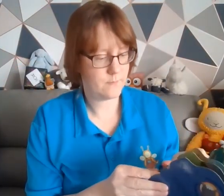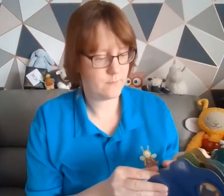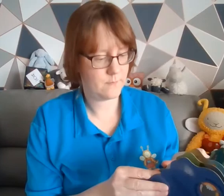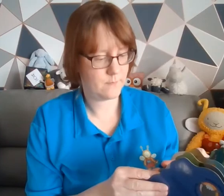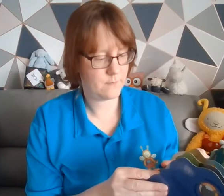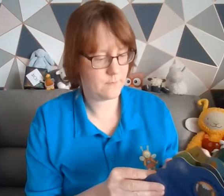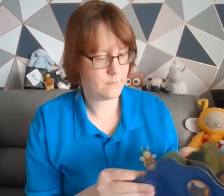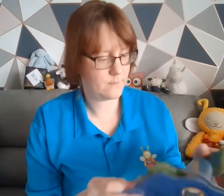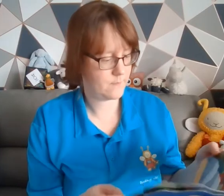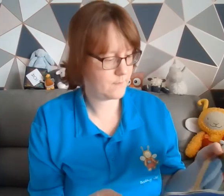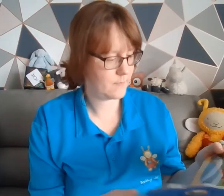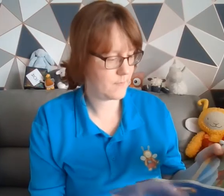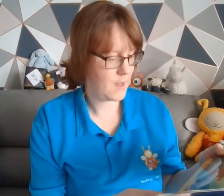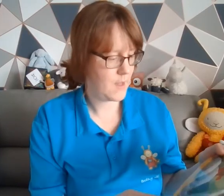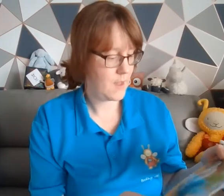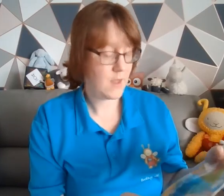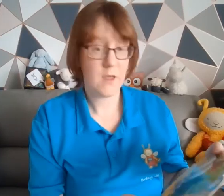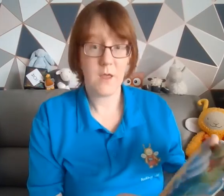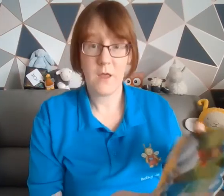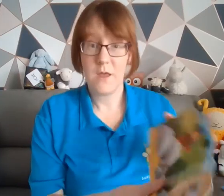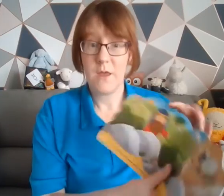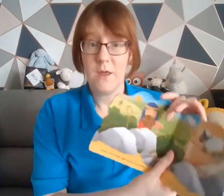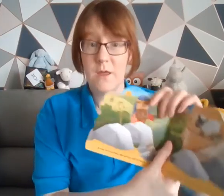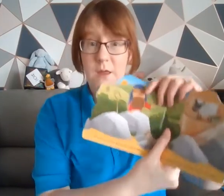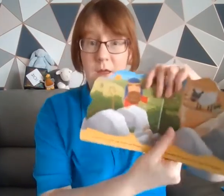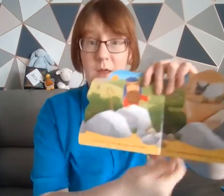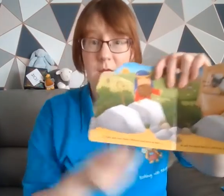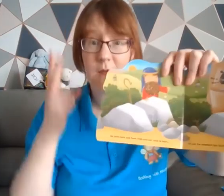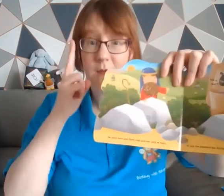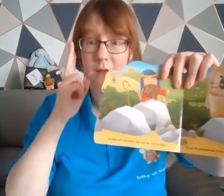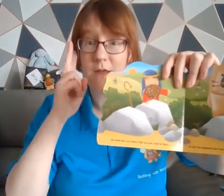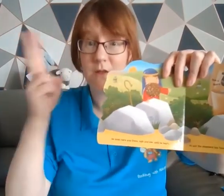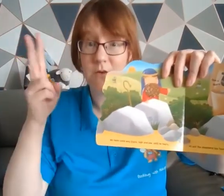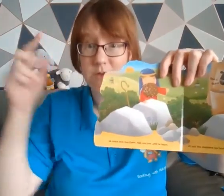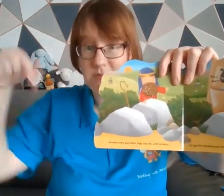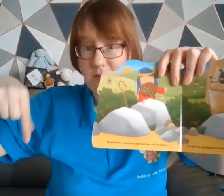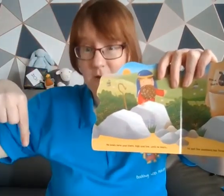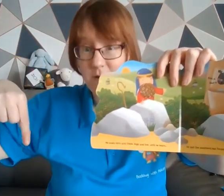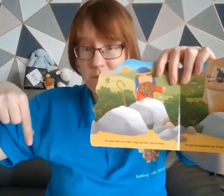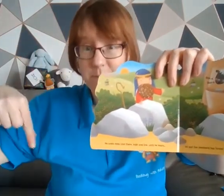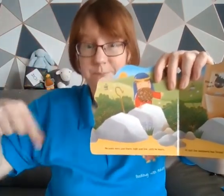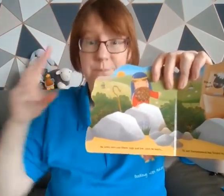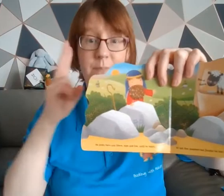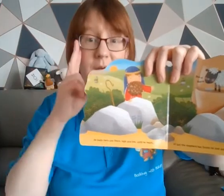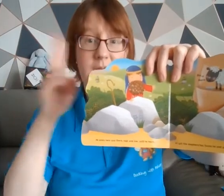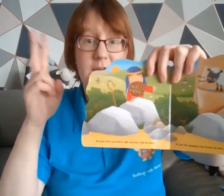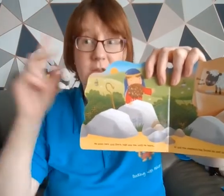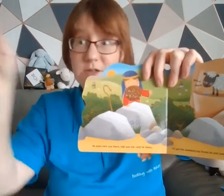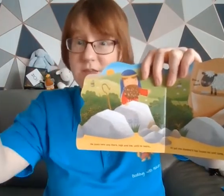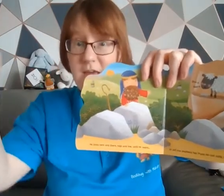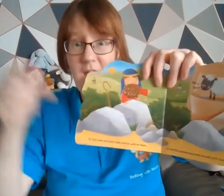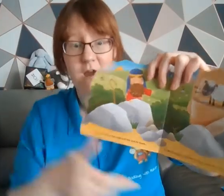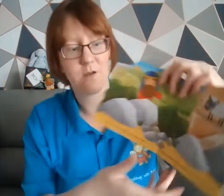He looks here, and he looks there.